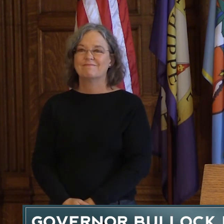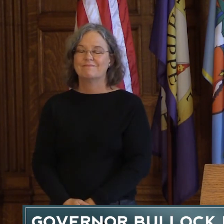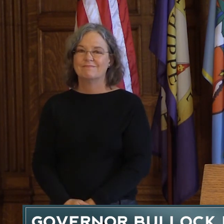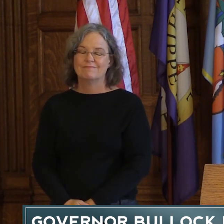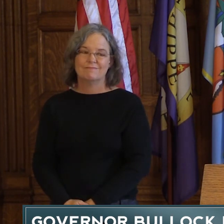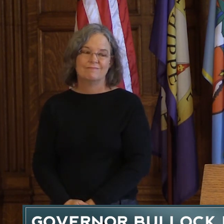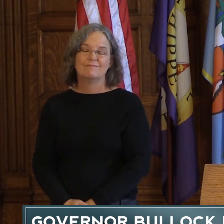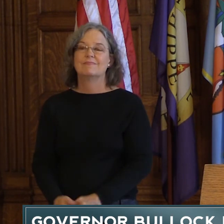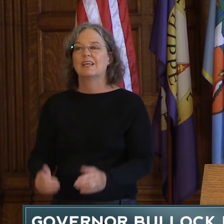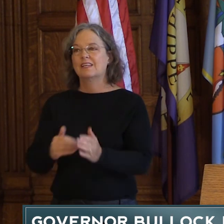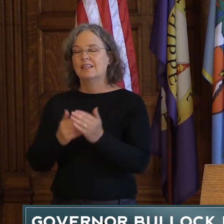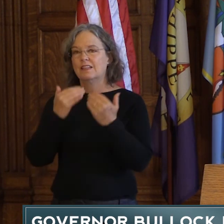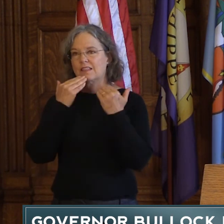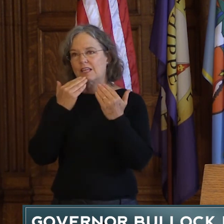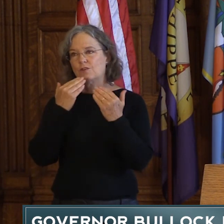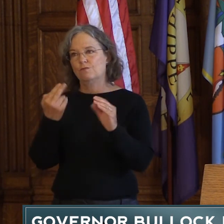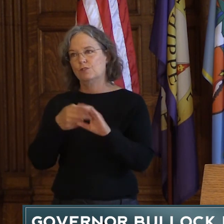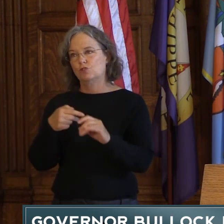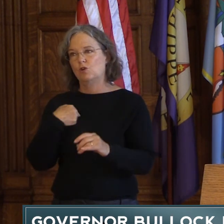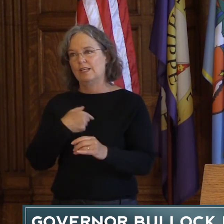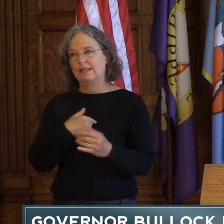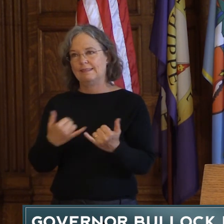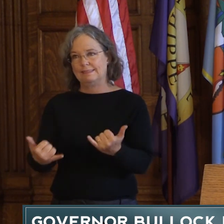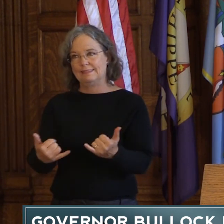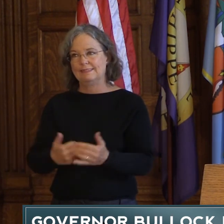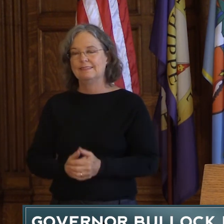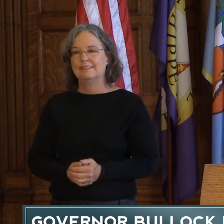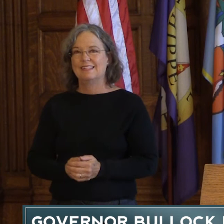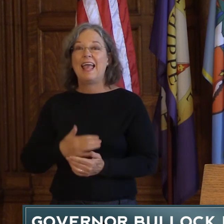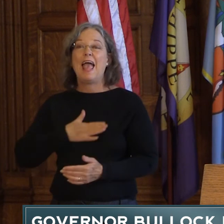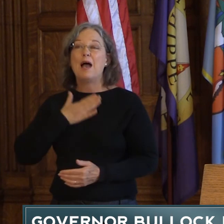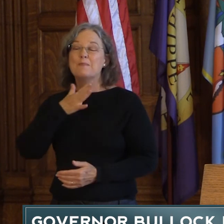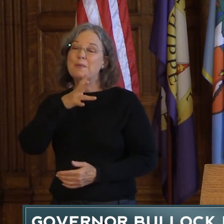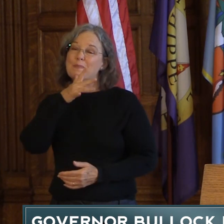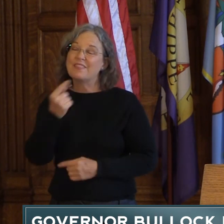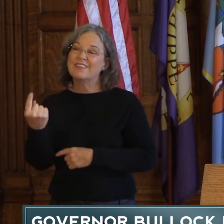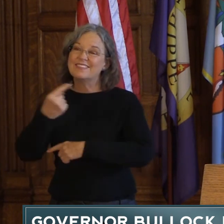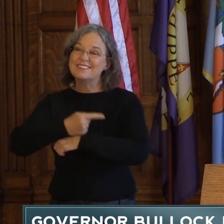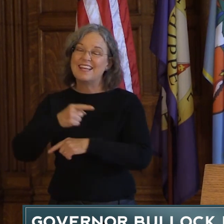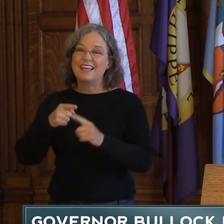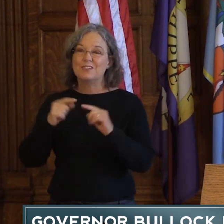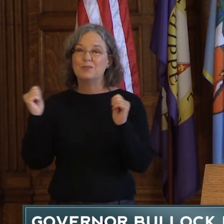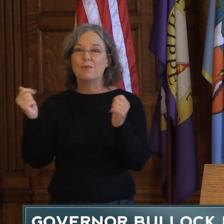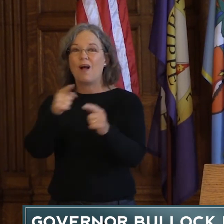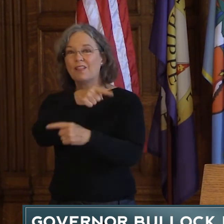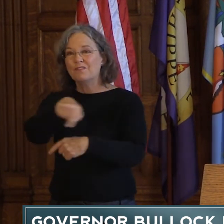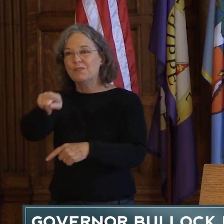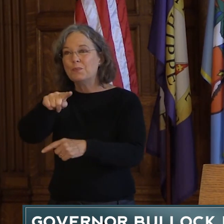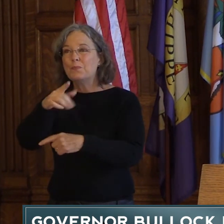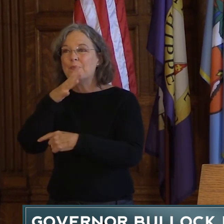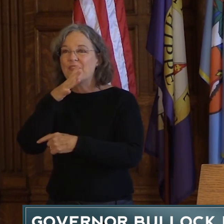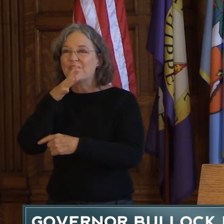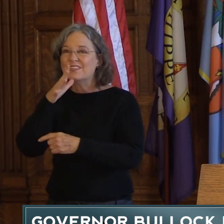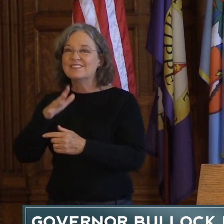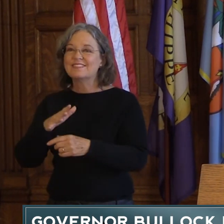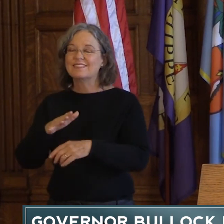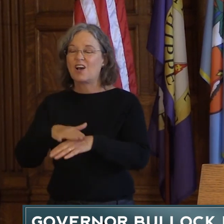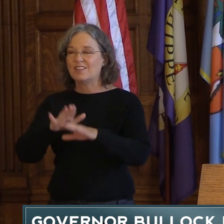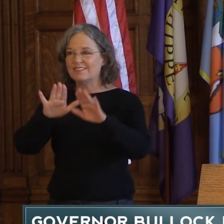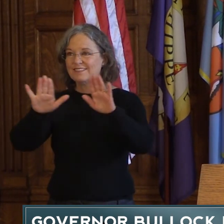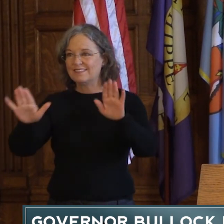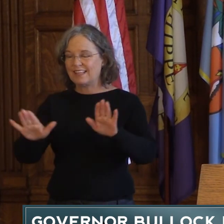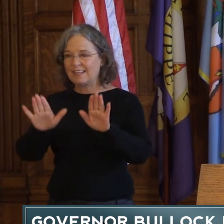Well, again, thank you for joining us today. Happy Mother's Day to all of those mothers on